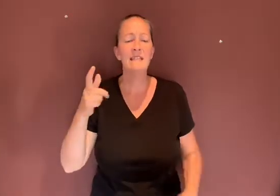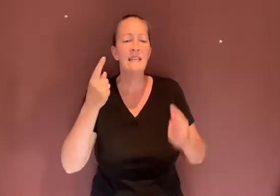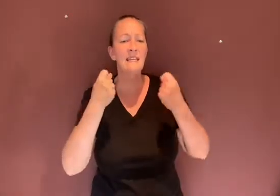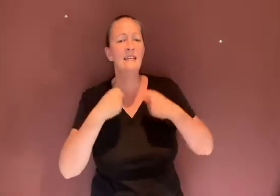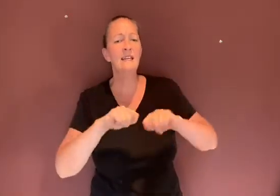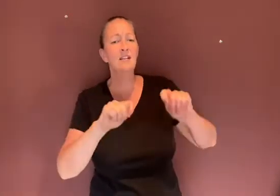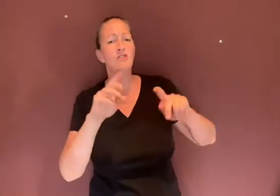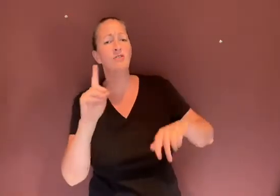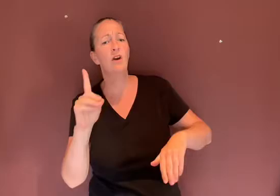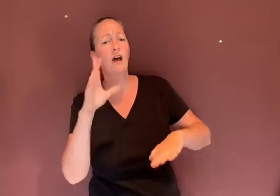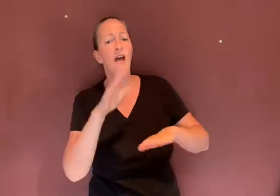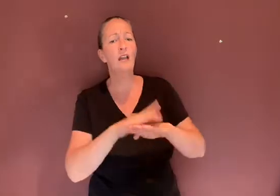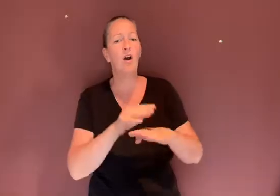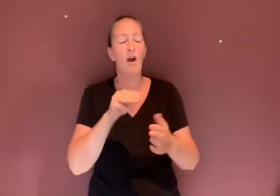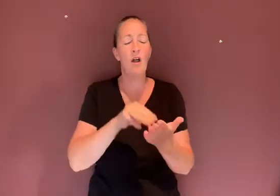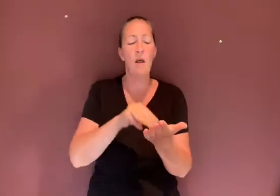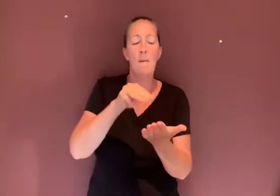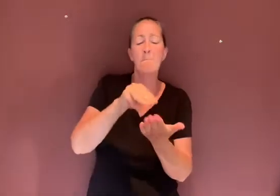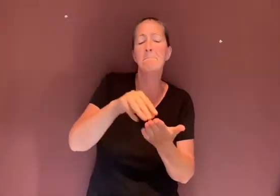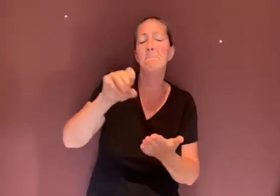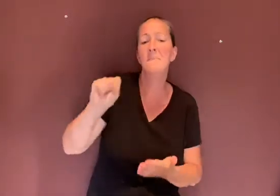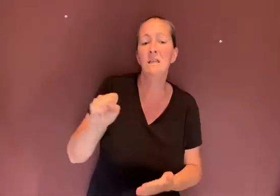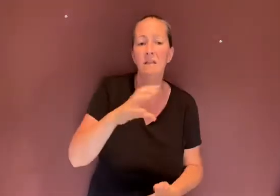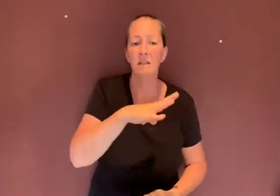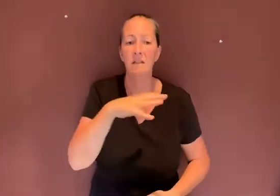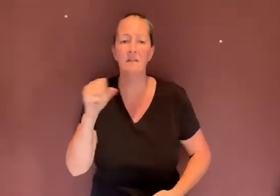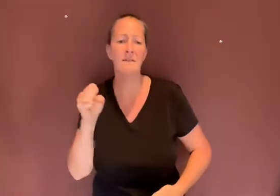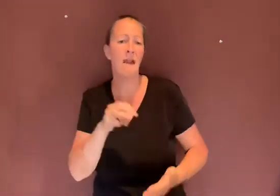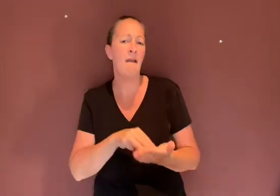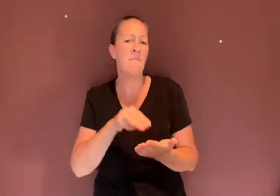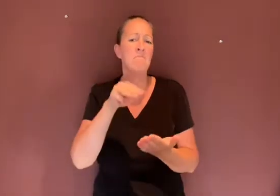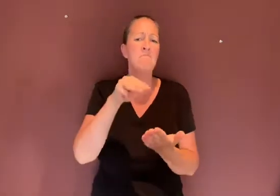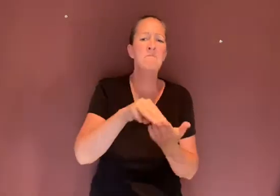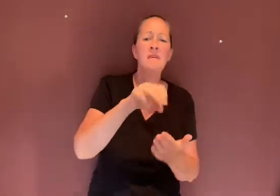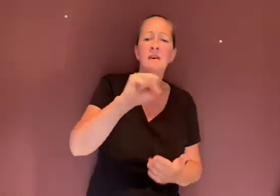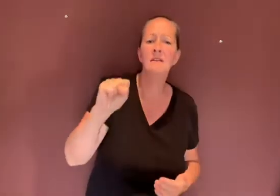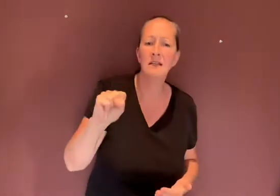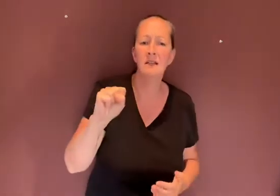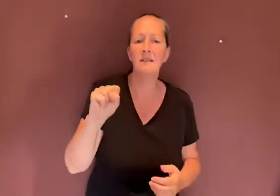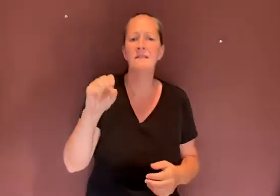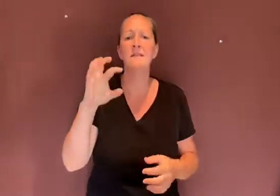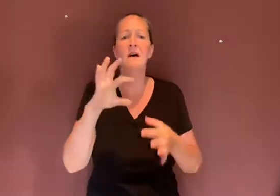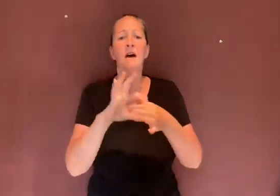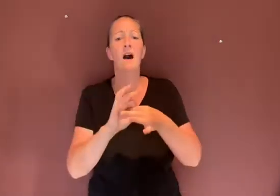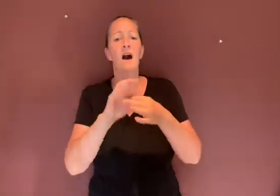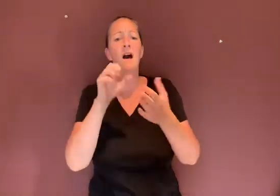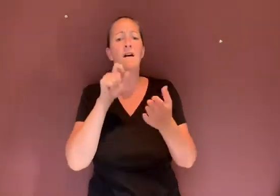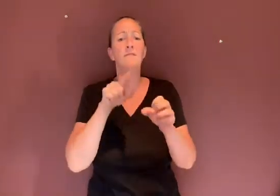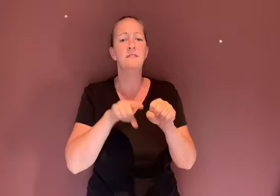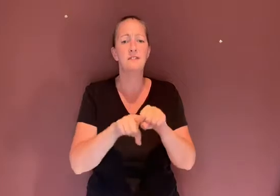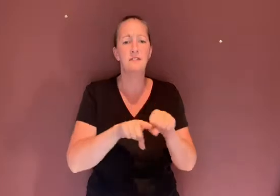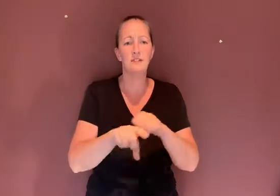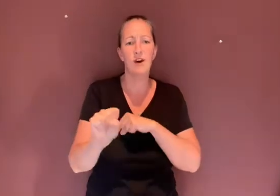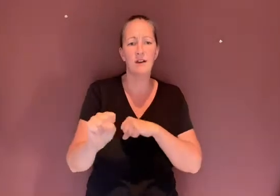Tina tried on millions and millions of socks.